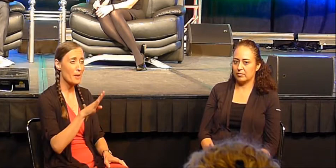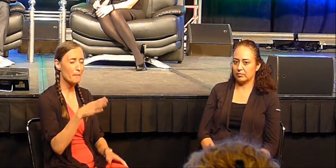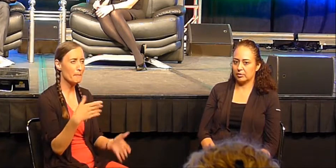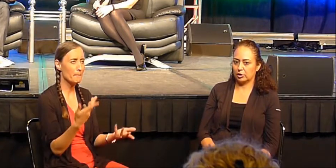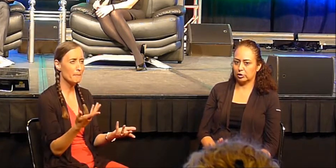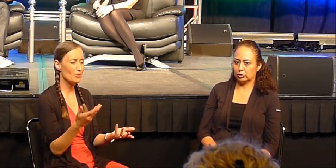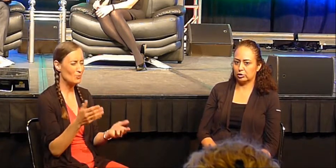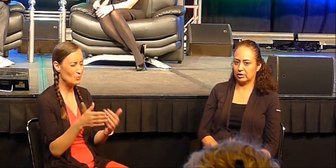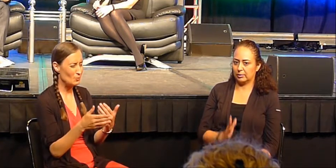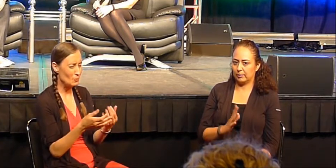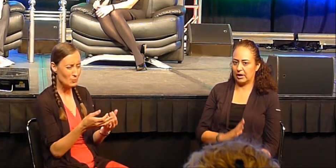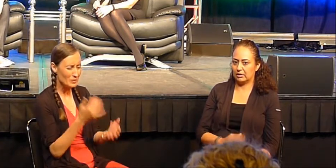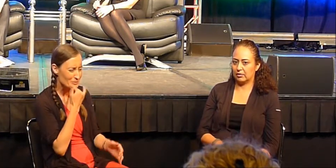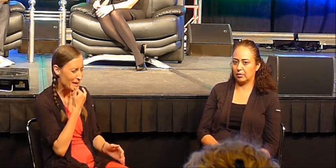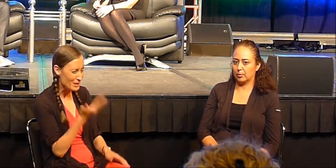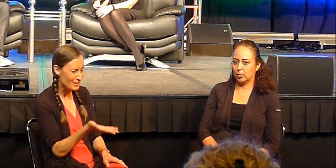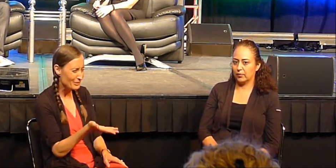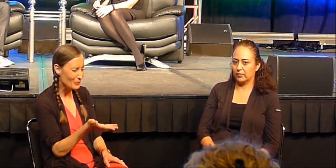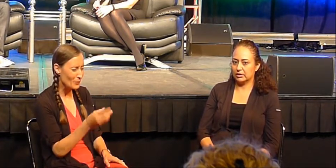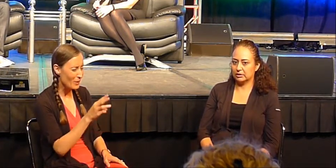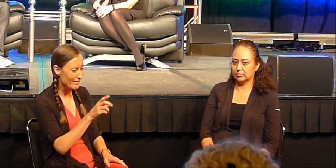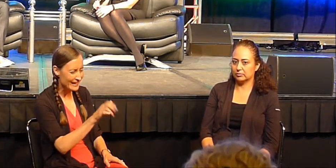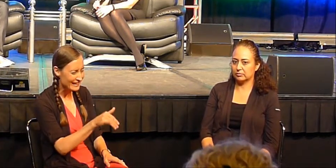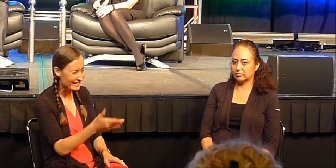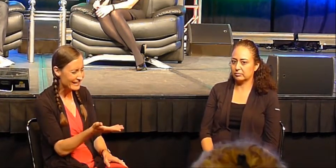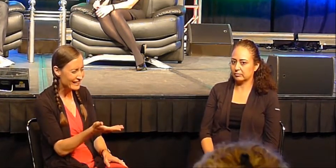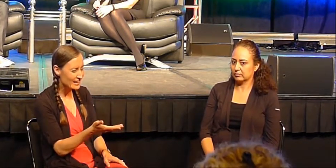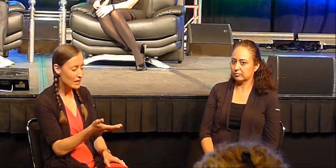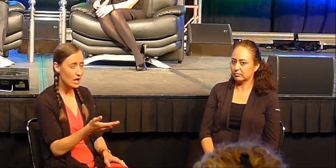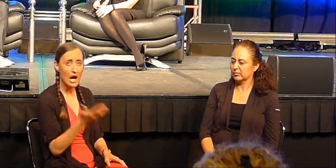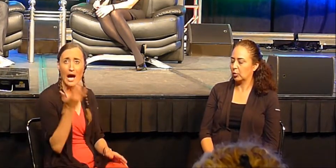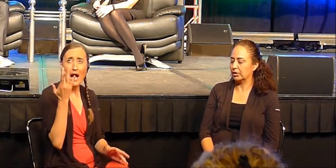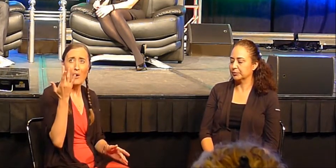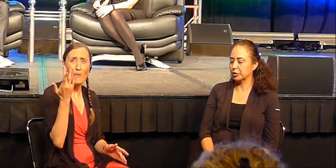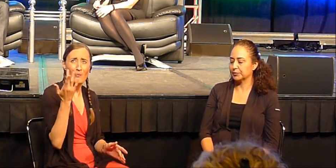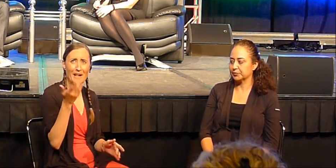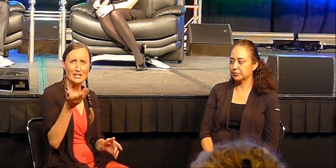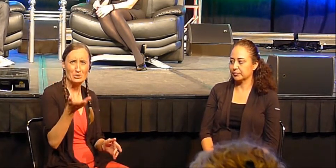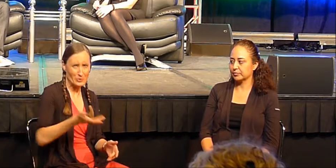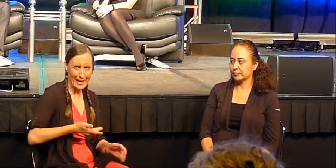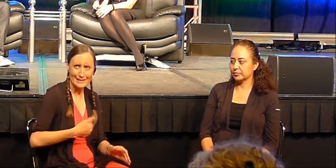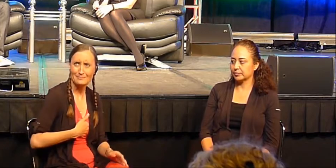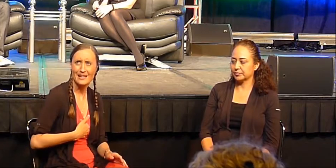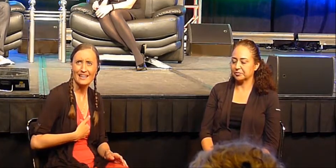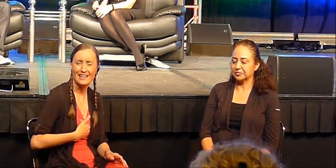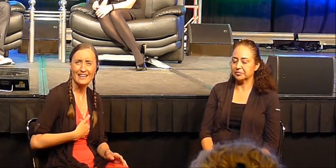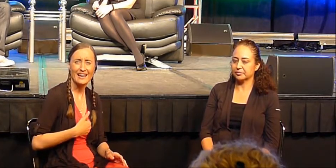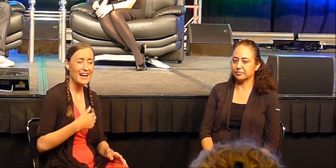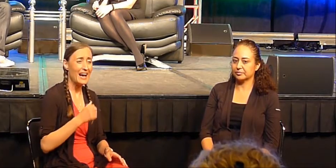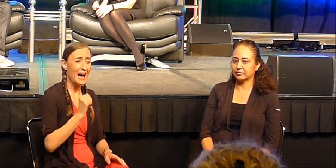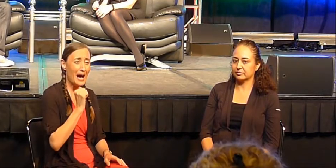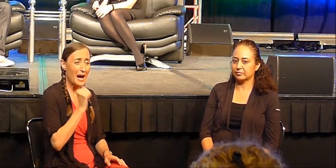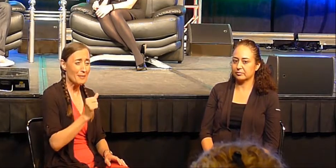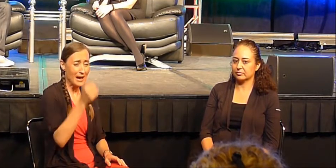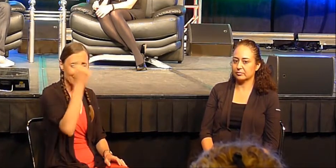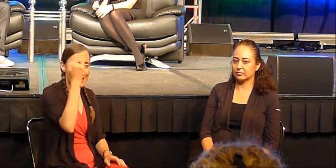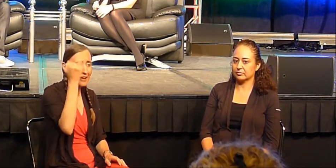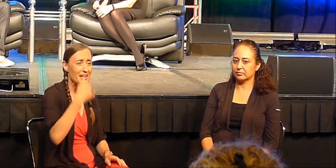what's the matter with you, Wally? He goes, I don't know why you cast me in this role. I'm not even Sicilian, I'm a Jew from New York. I